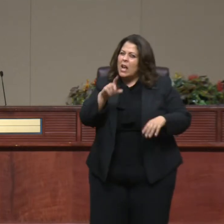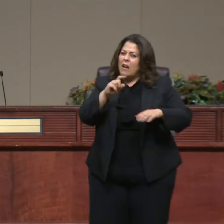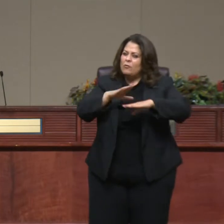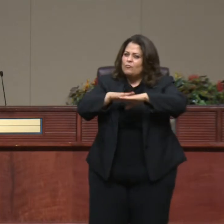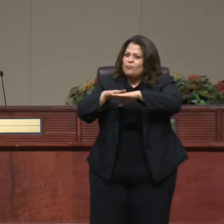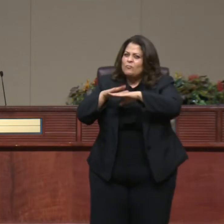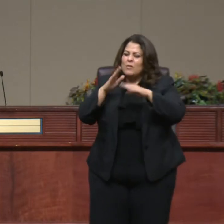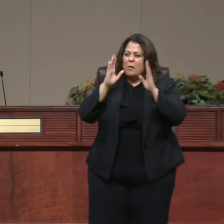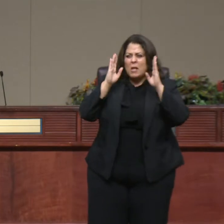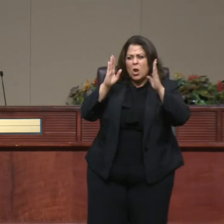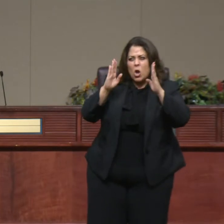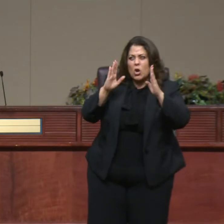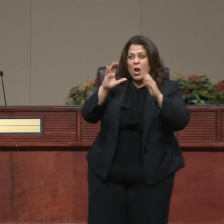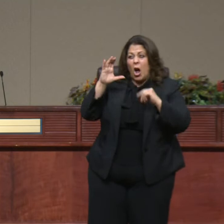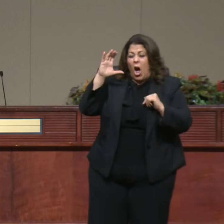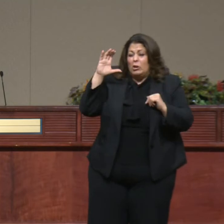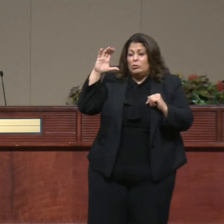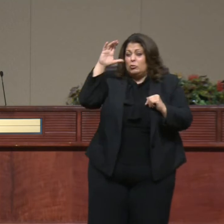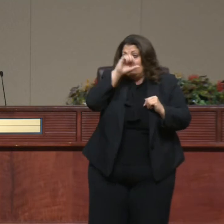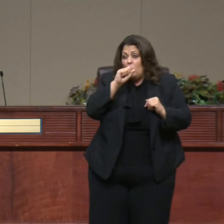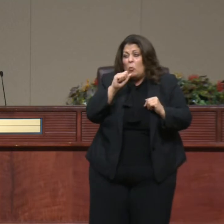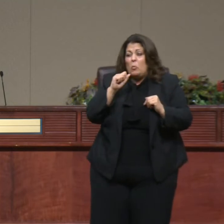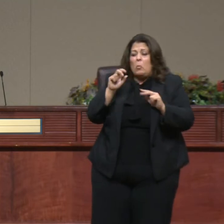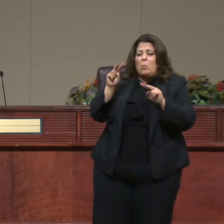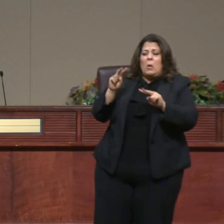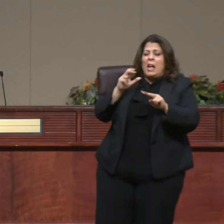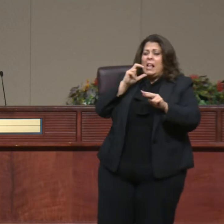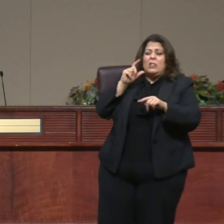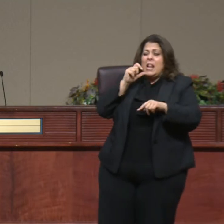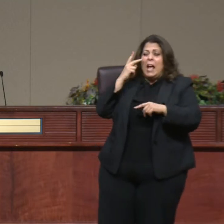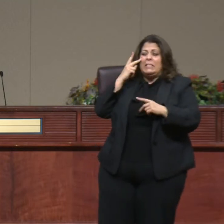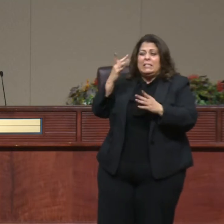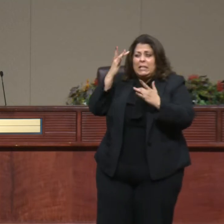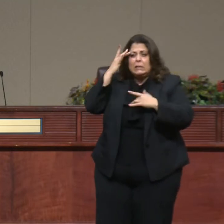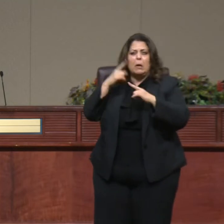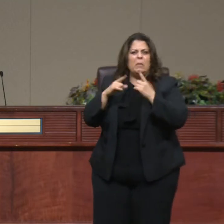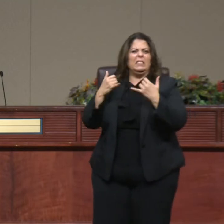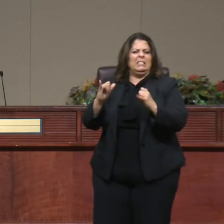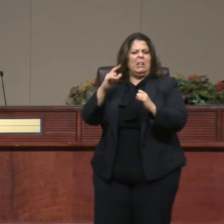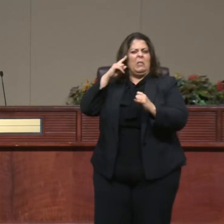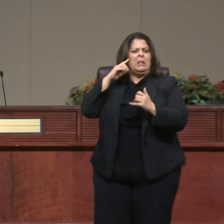assume that everyone has the virus if you want to protect everyone.